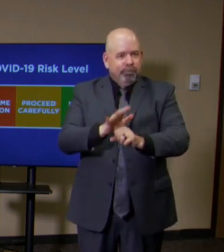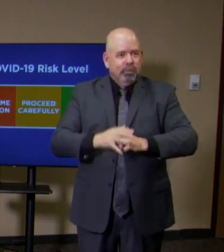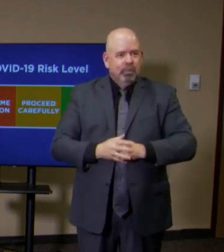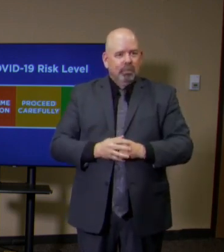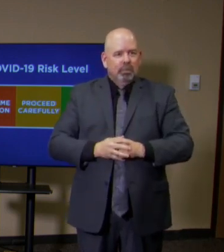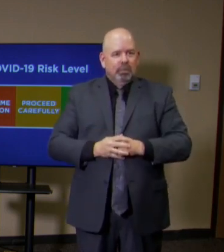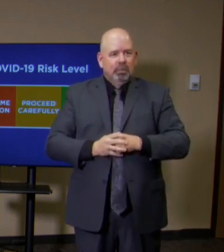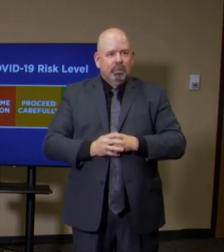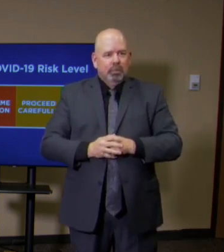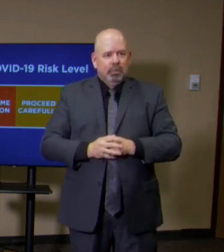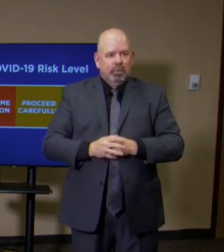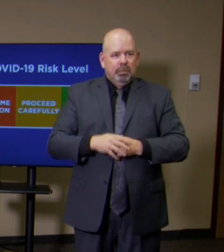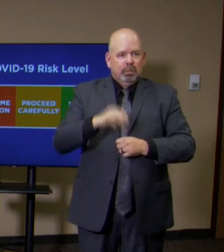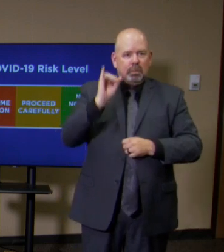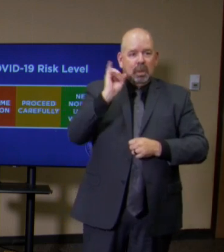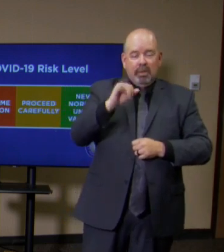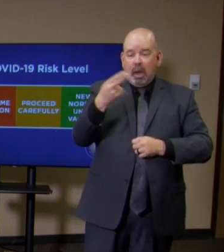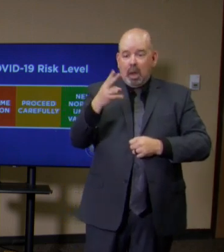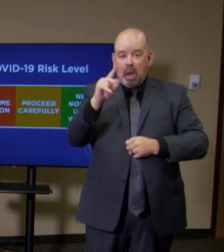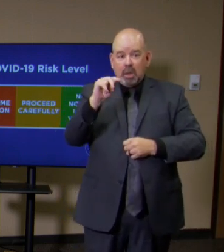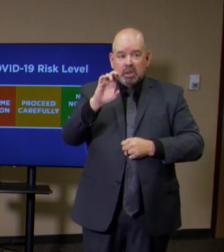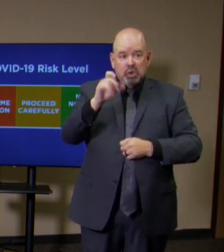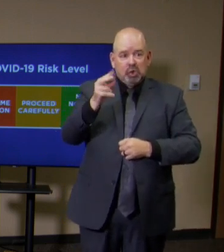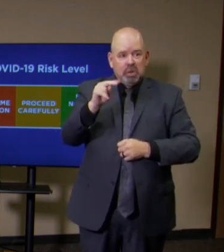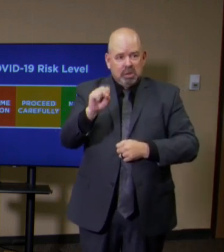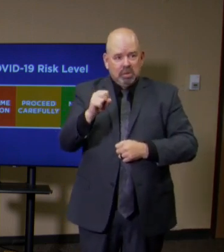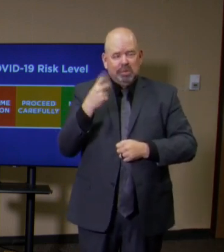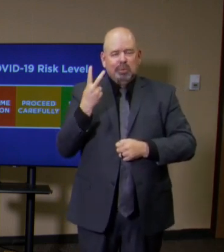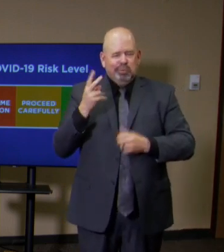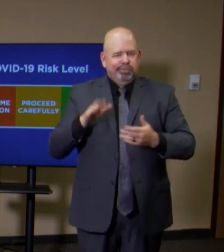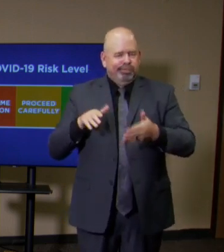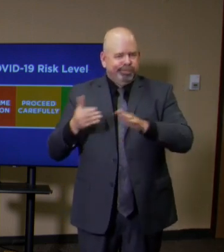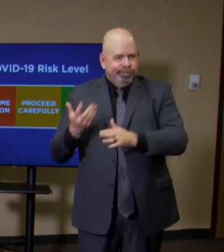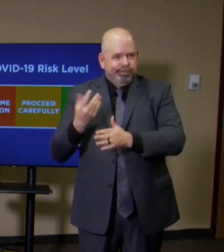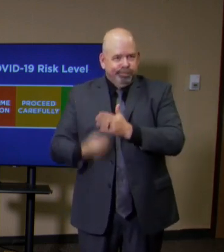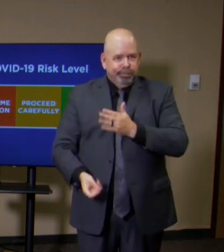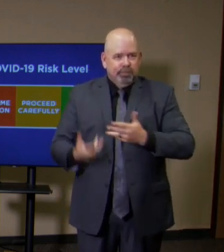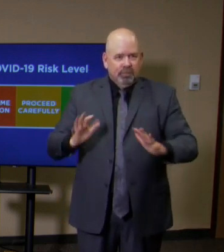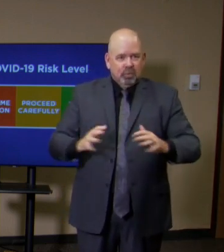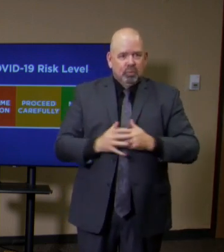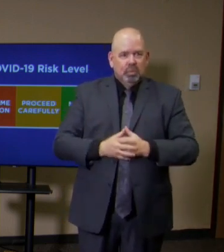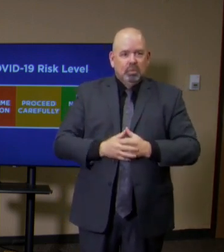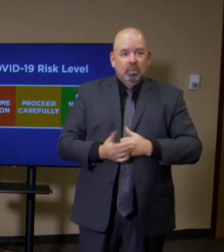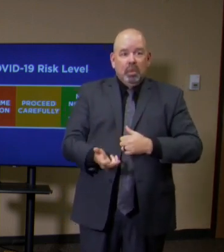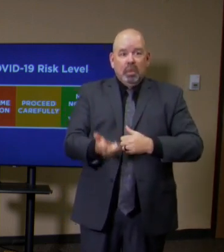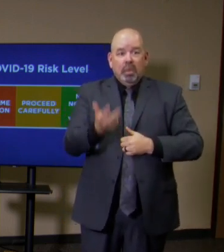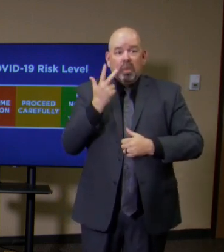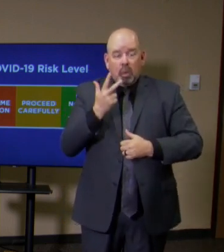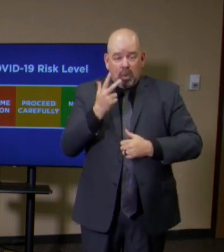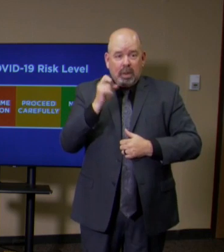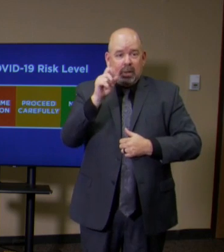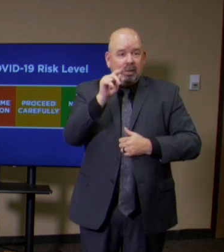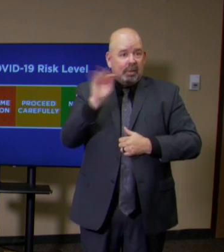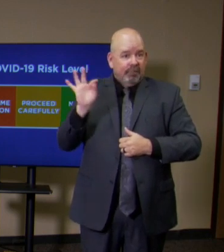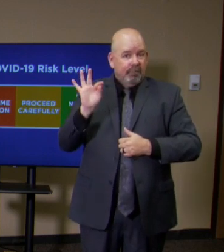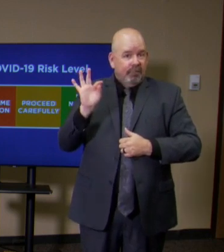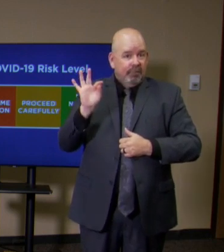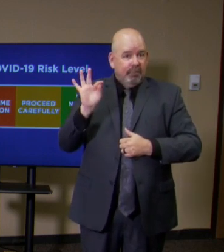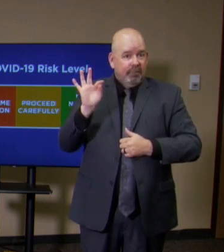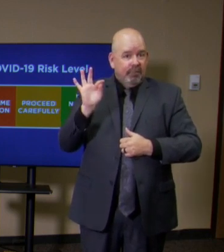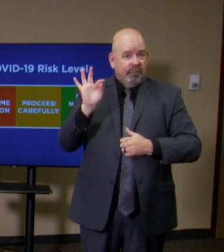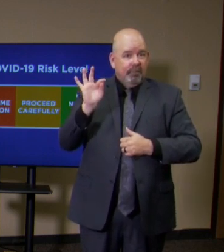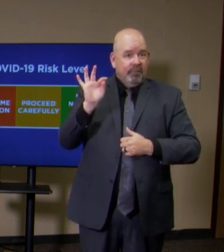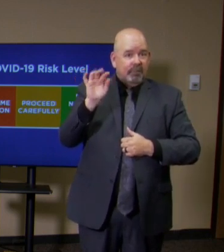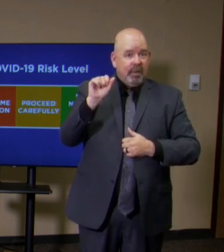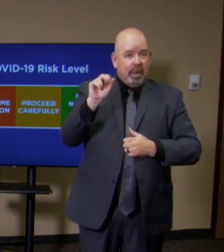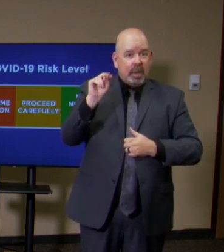COVID-19 deaths reported among inmates at Hutchins State Jail. 3 TDCJ officers from the Beto unit in Anderson County